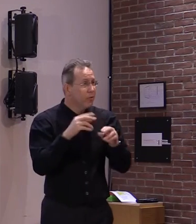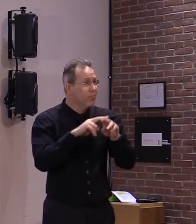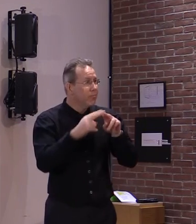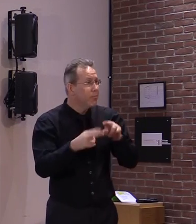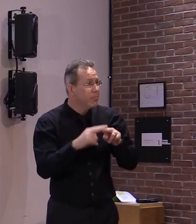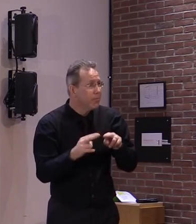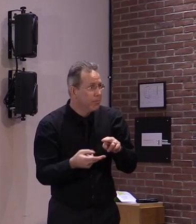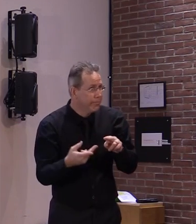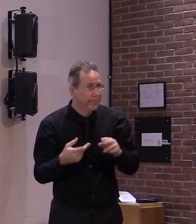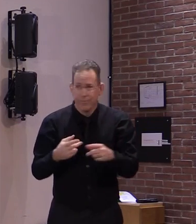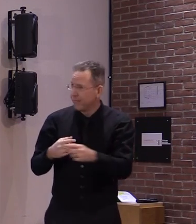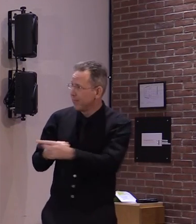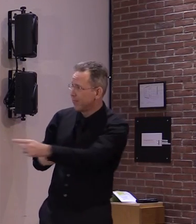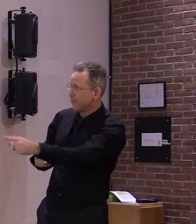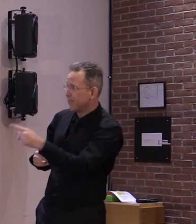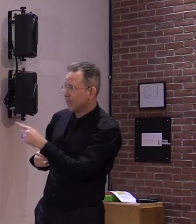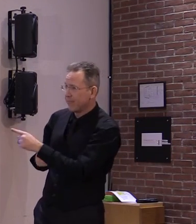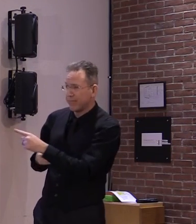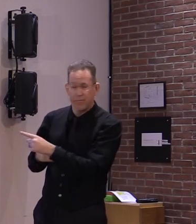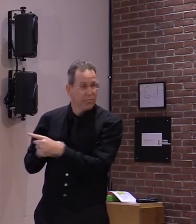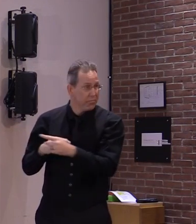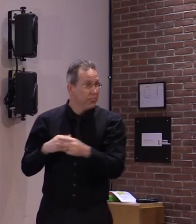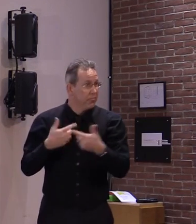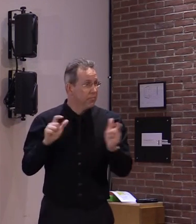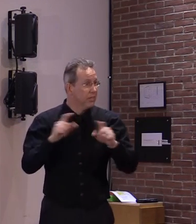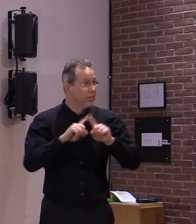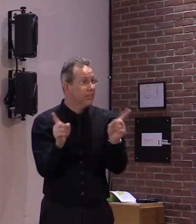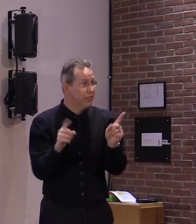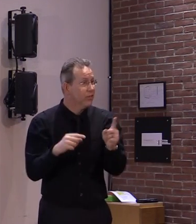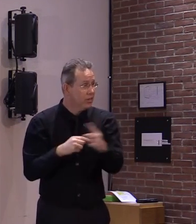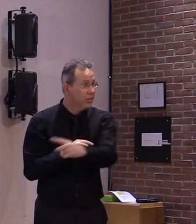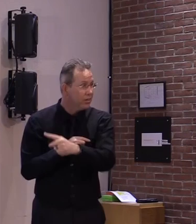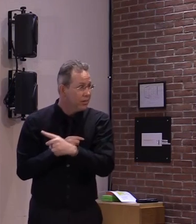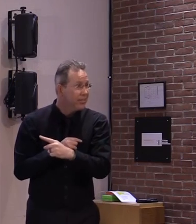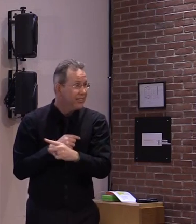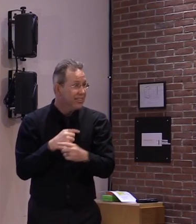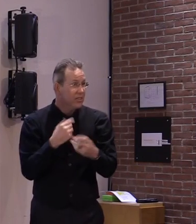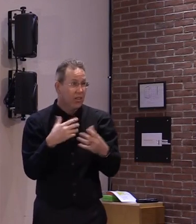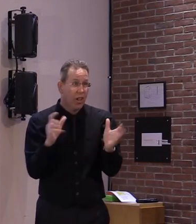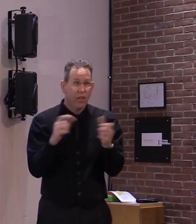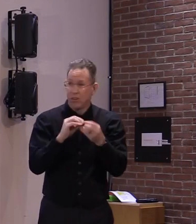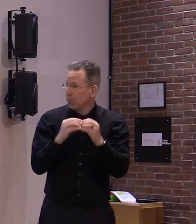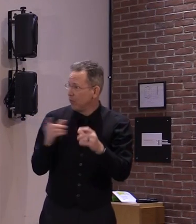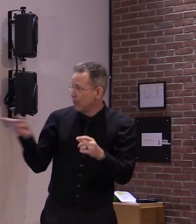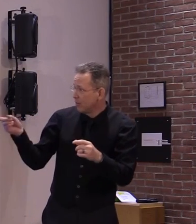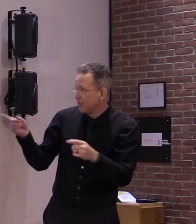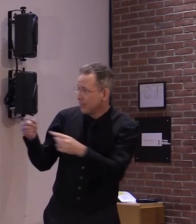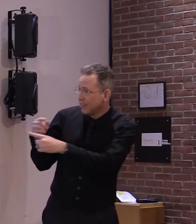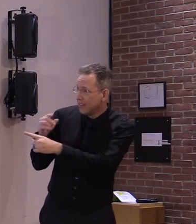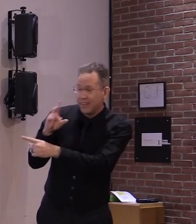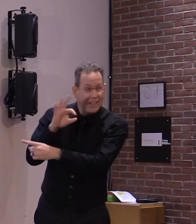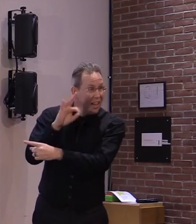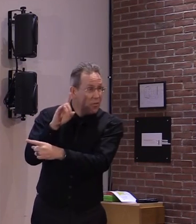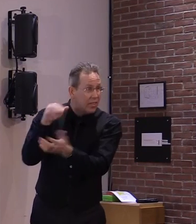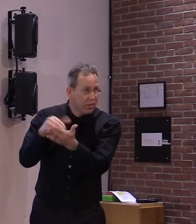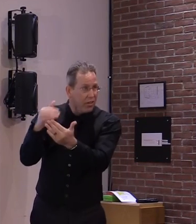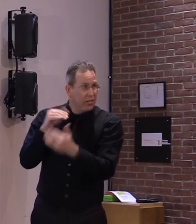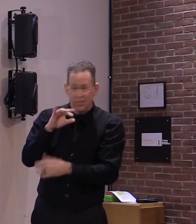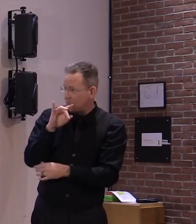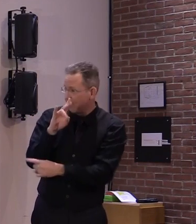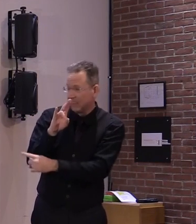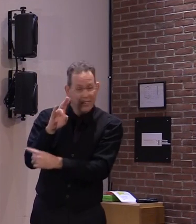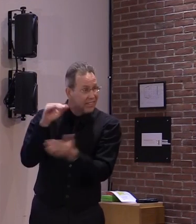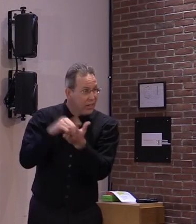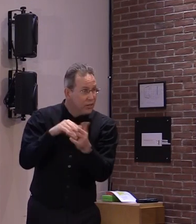under 77,000 cases reported this week, a 14,000 decrease from the week before, with every